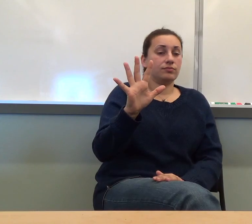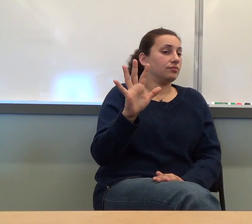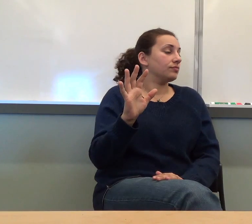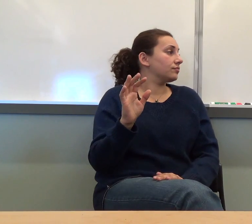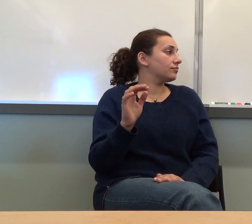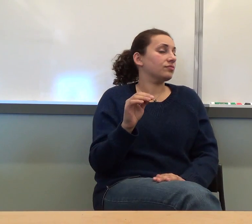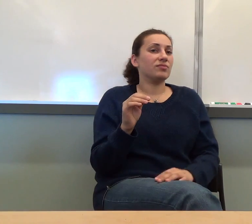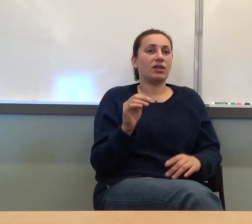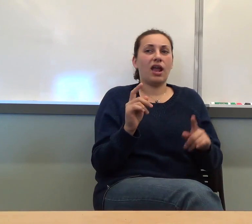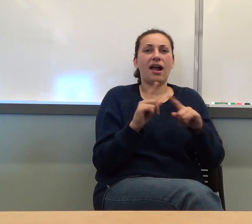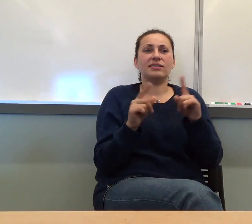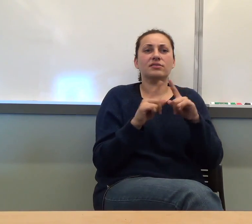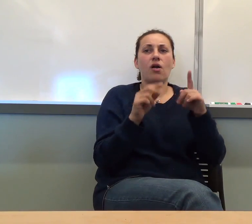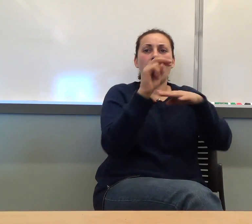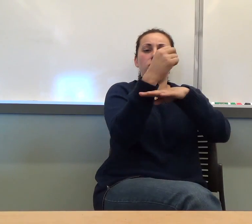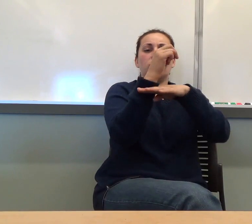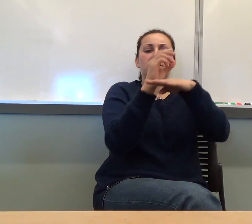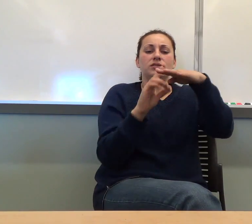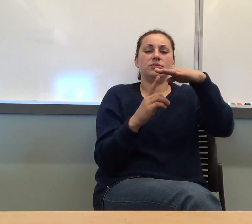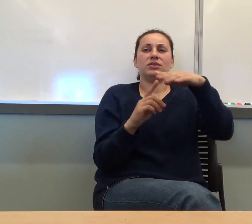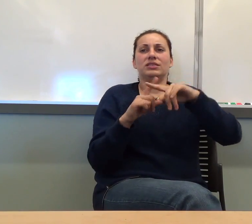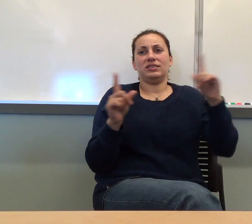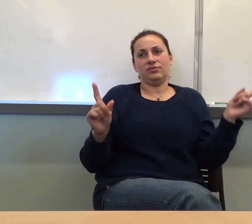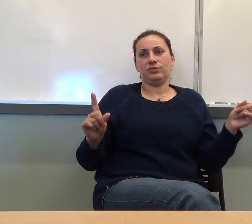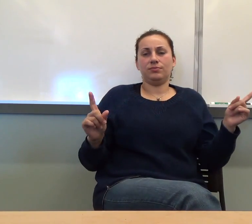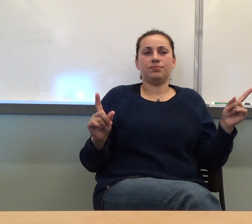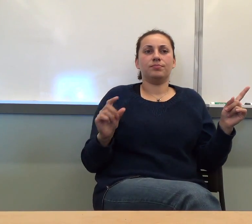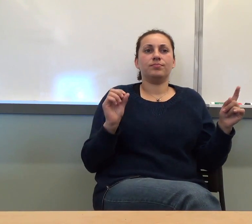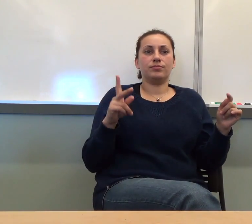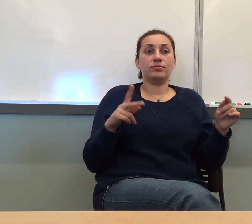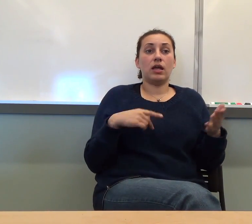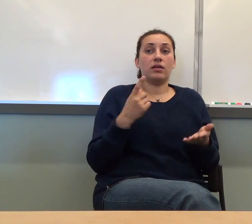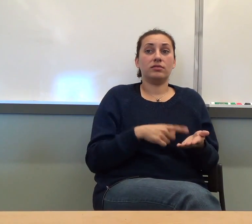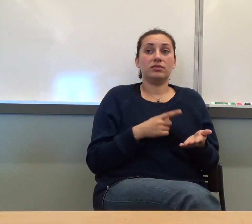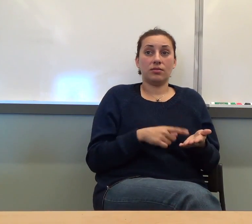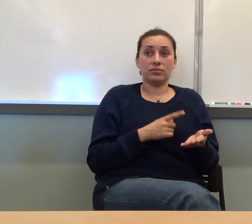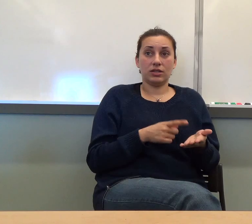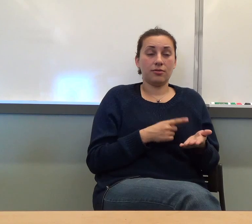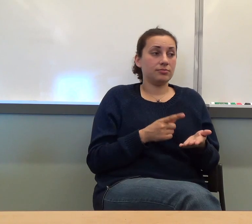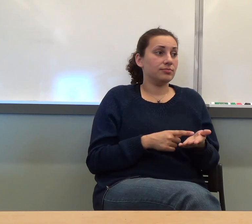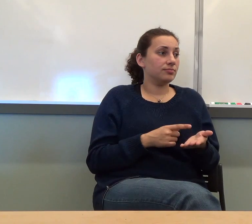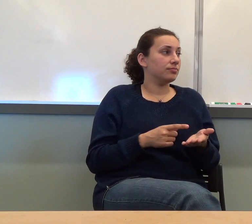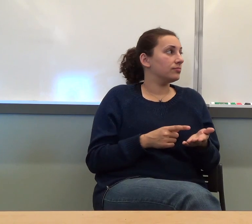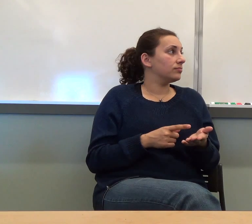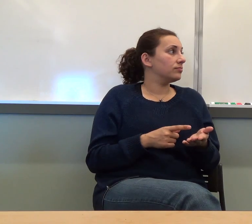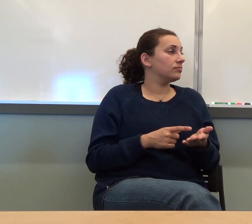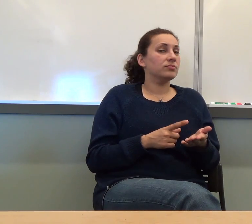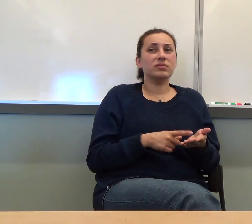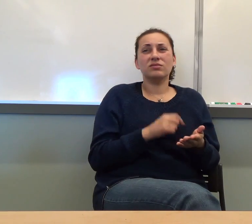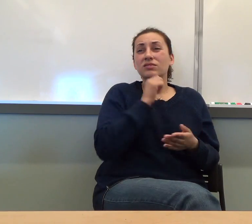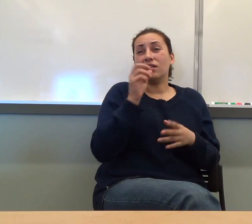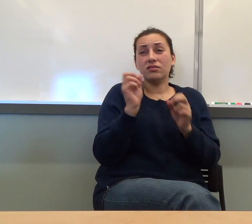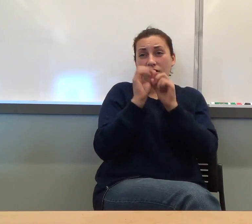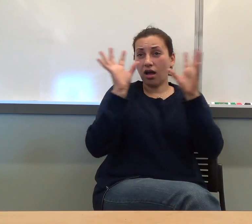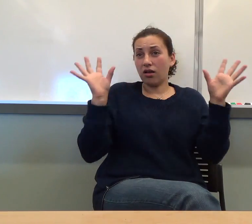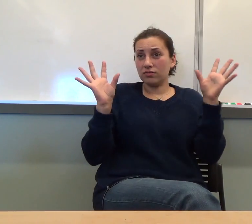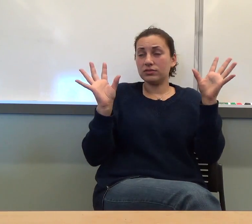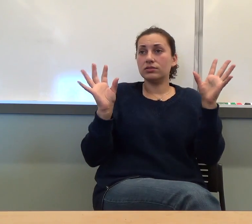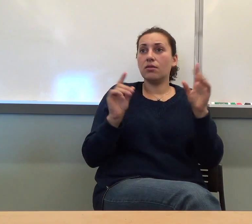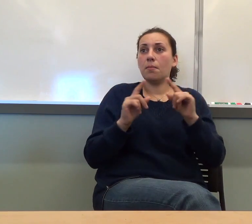the numerator or the denominator. And sometimes it's not so obvious that that's the case. You've